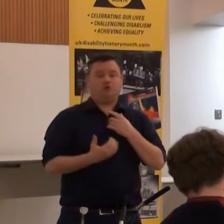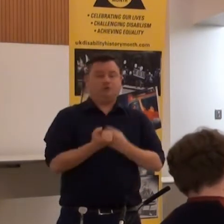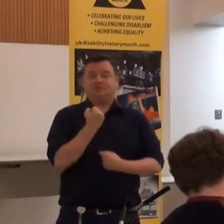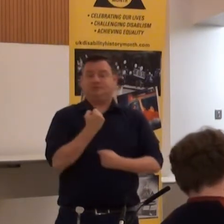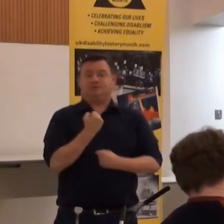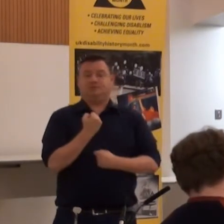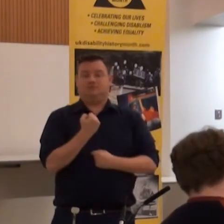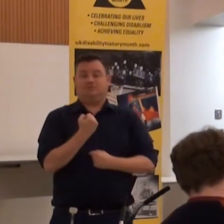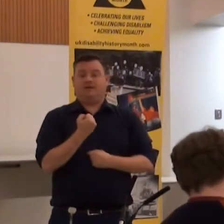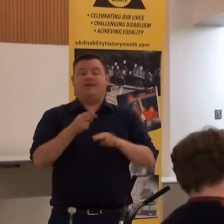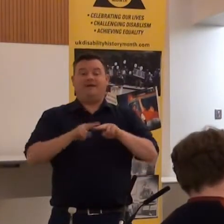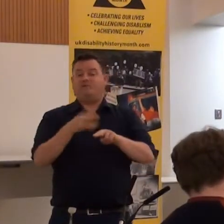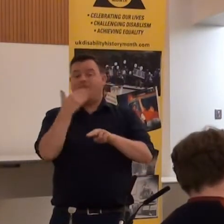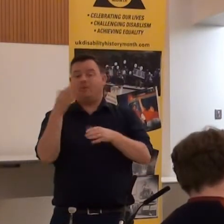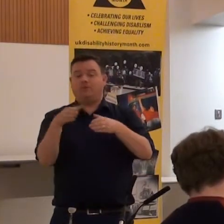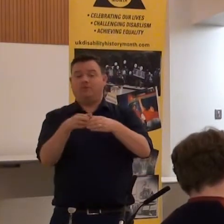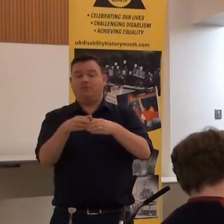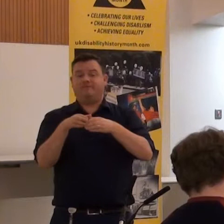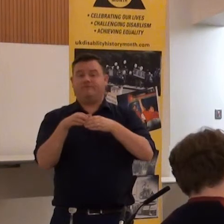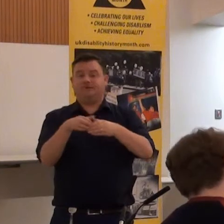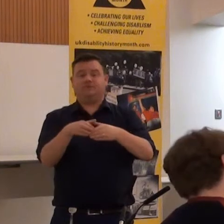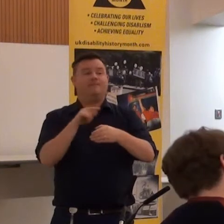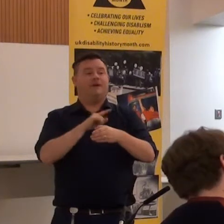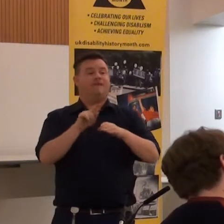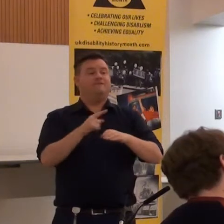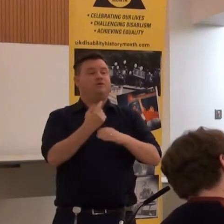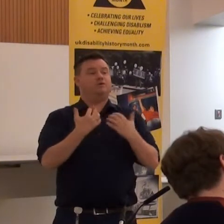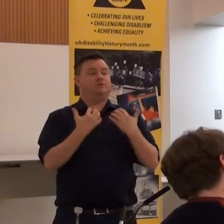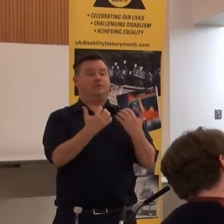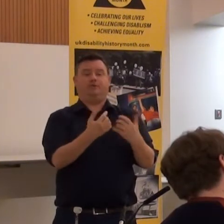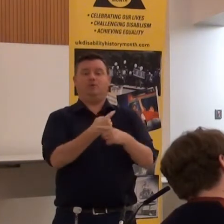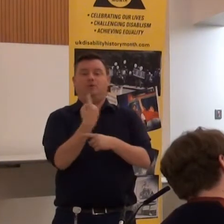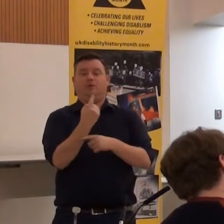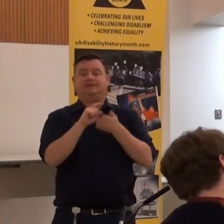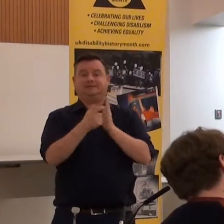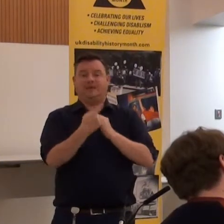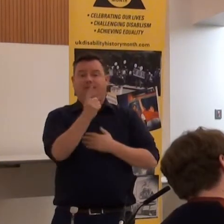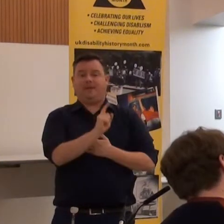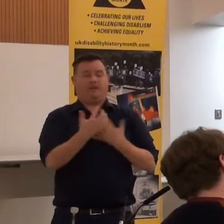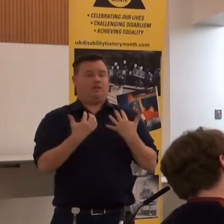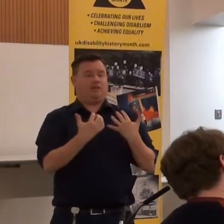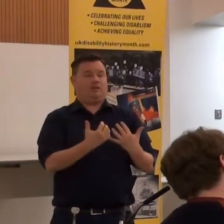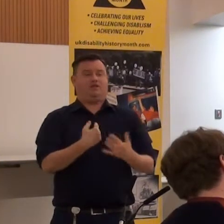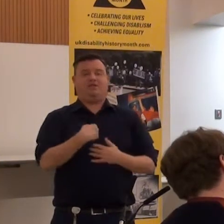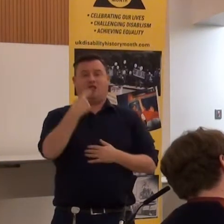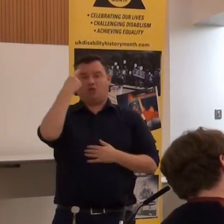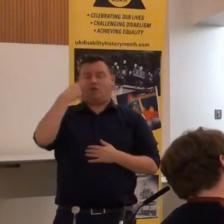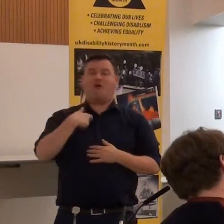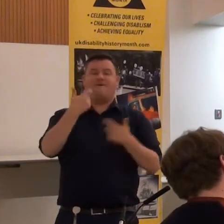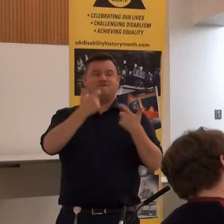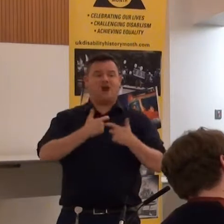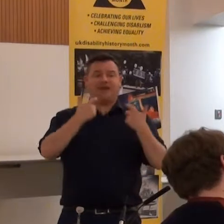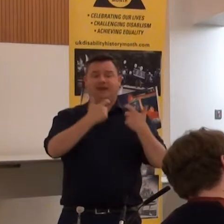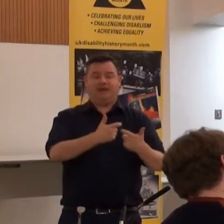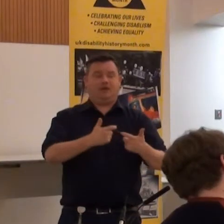had been a movement, and I've been able to. My first audience was a bunch of disabled people, and they thought what I was saying was funny.